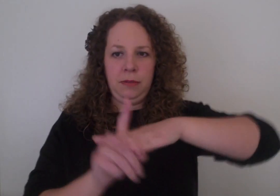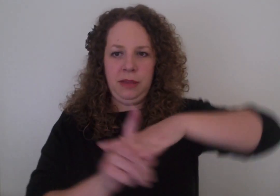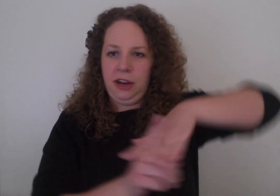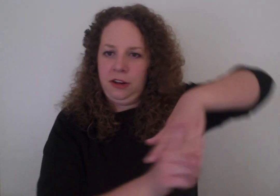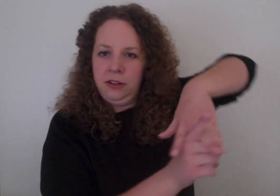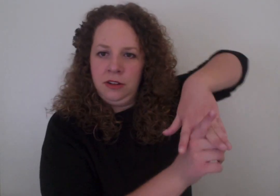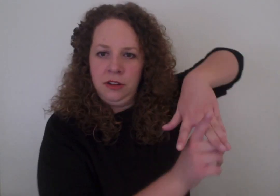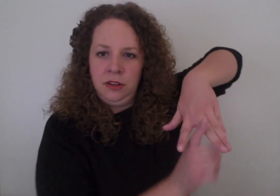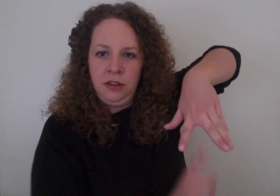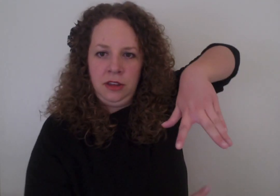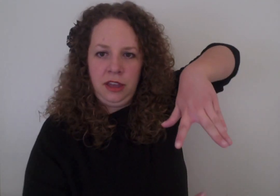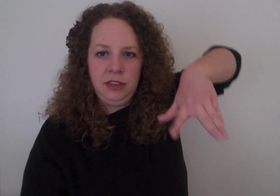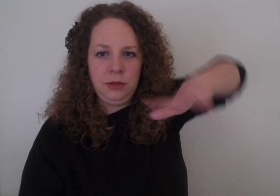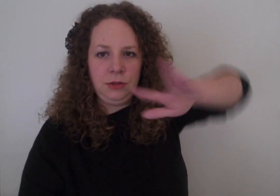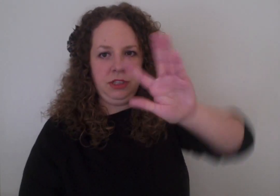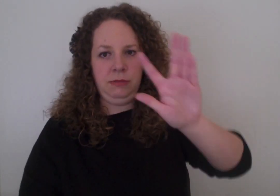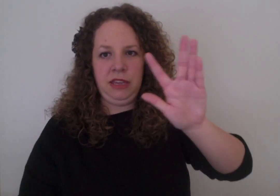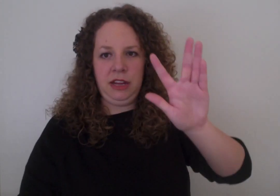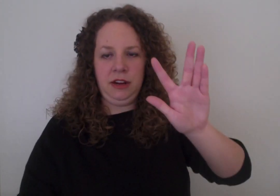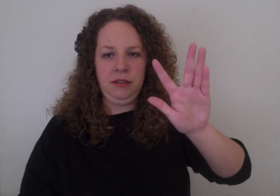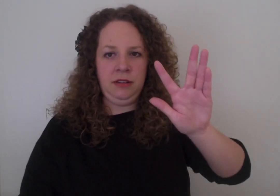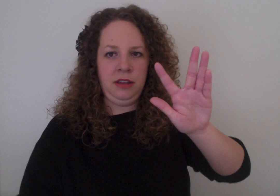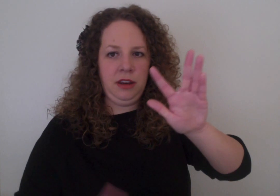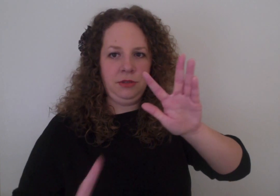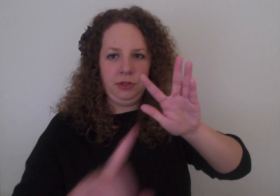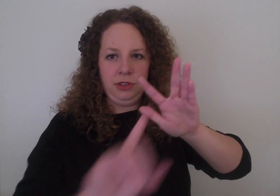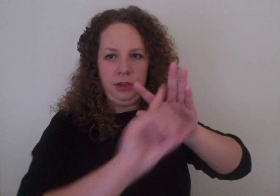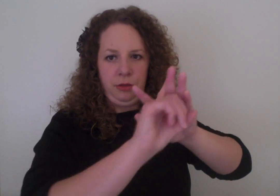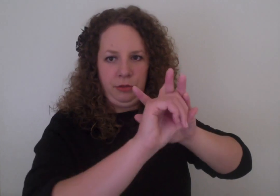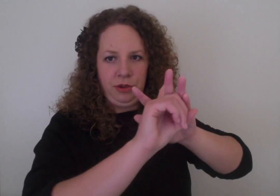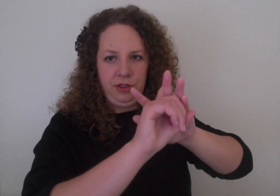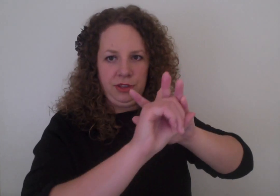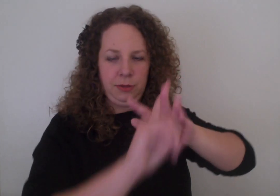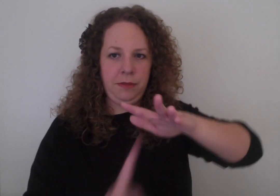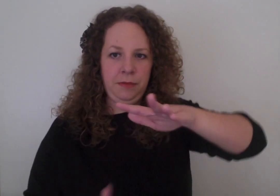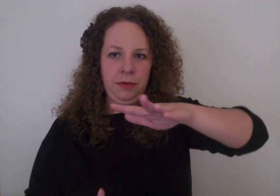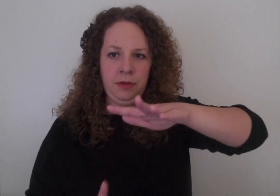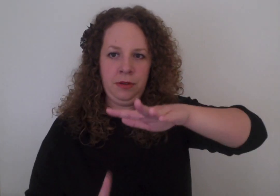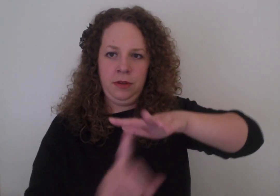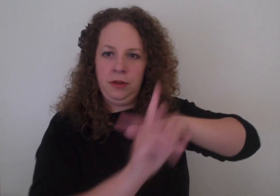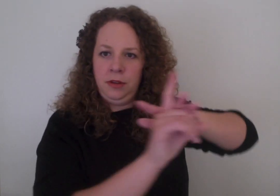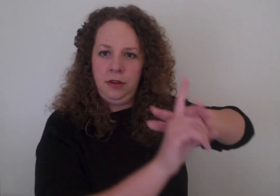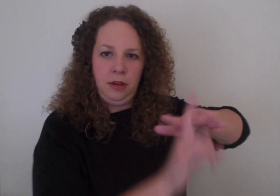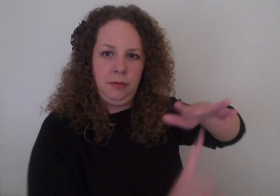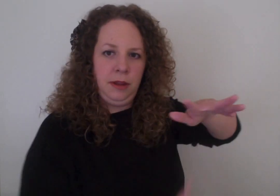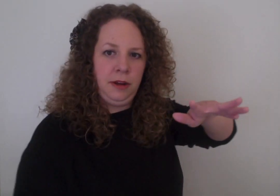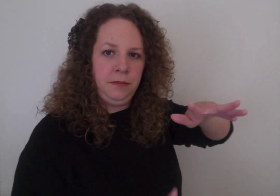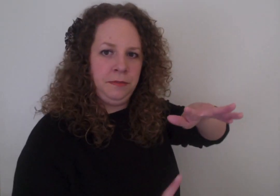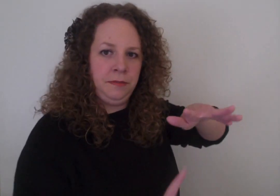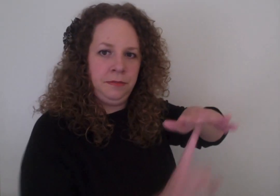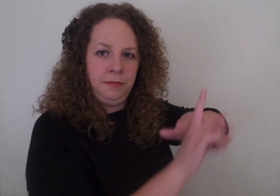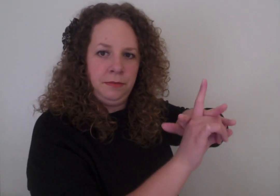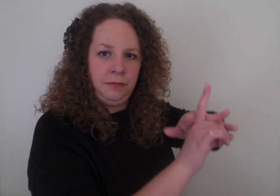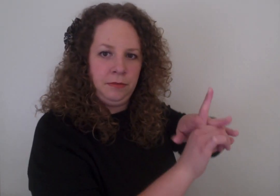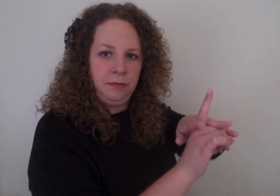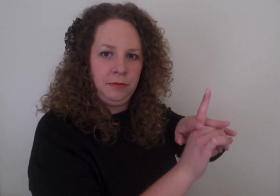appear. Okay, so it's going to be here, and it's going to go through it this way. Appear.